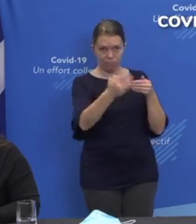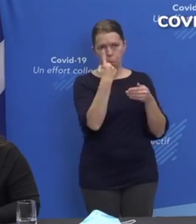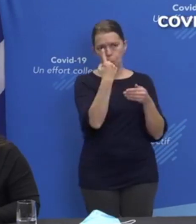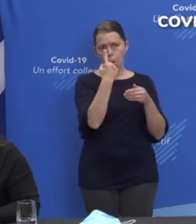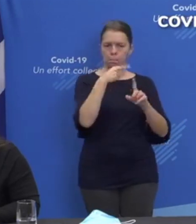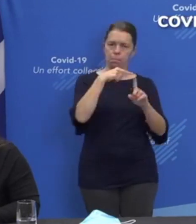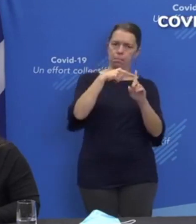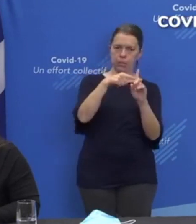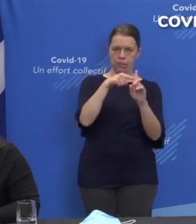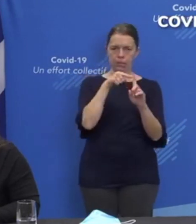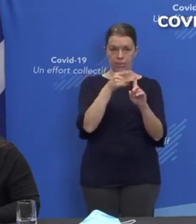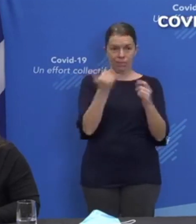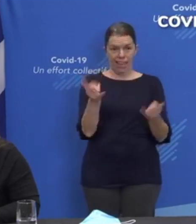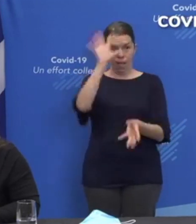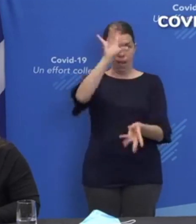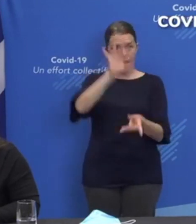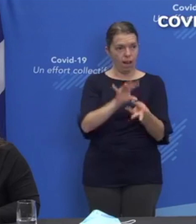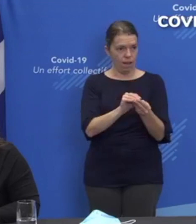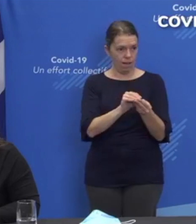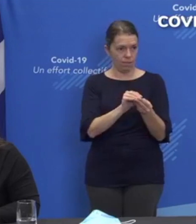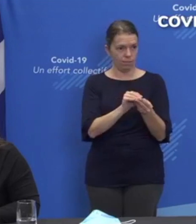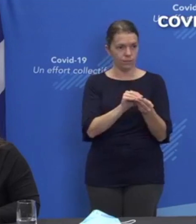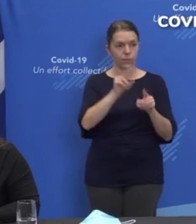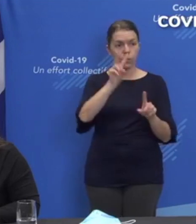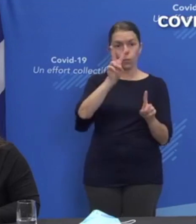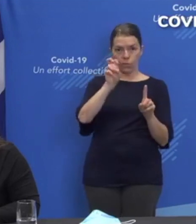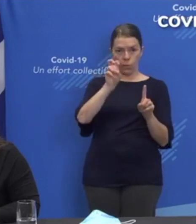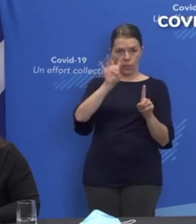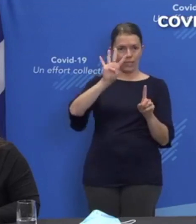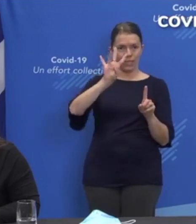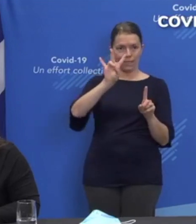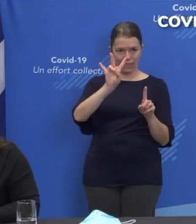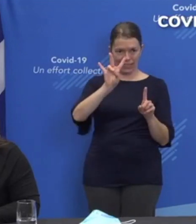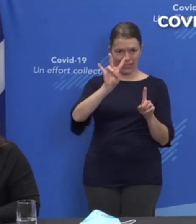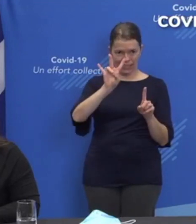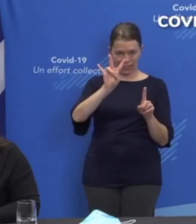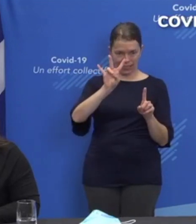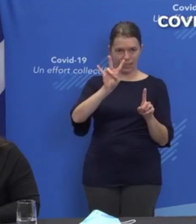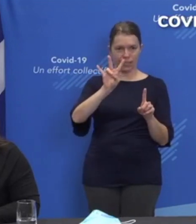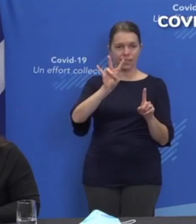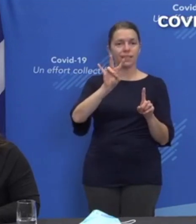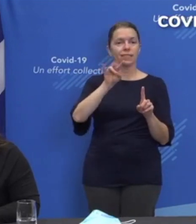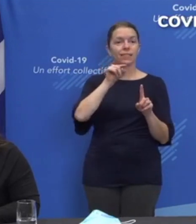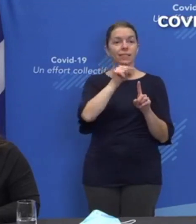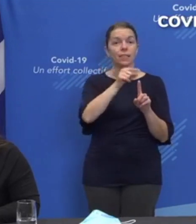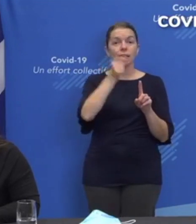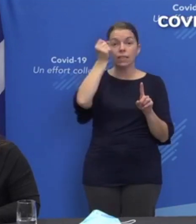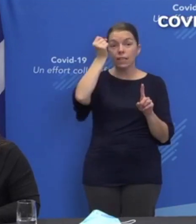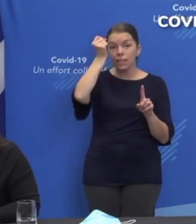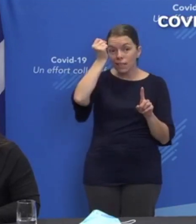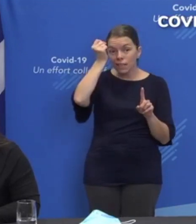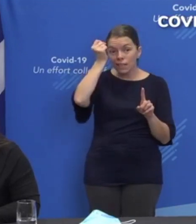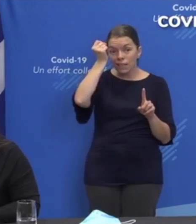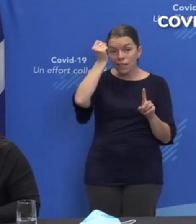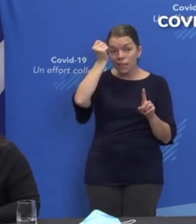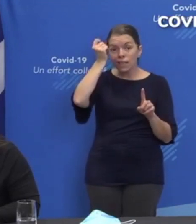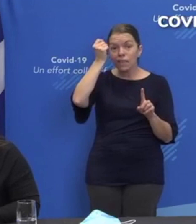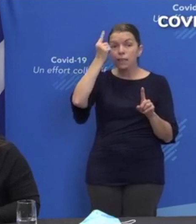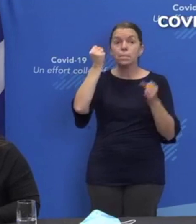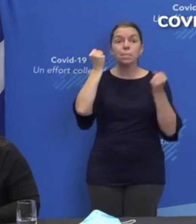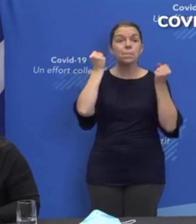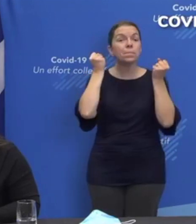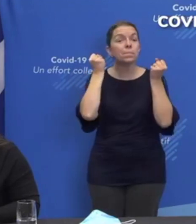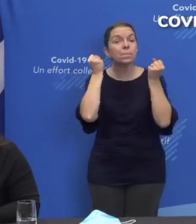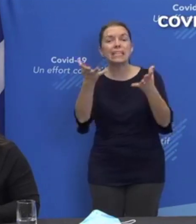outbreaks, but most of them, 60% of them, are small. It means less than 5 cases and are well